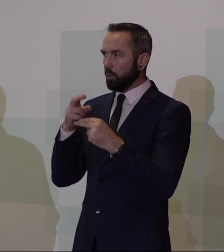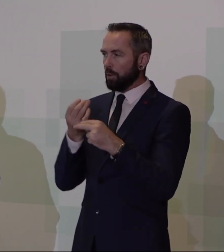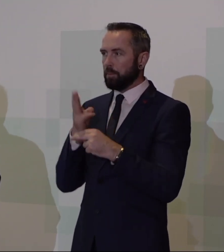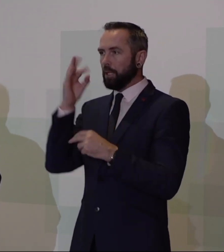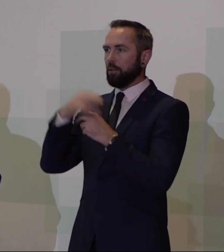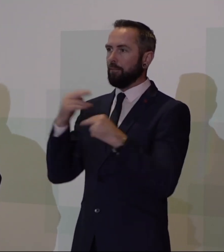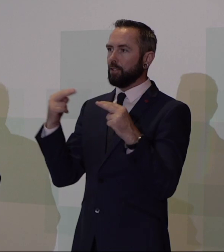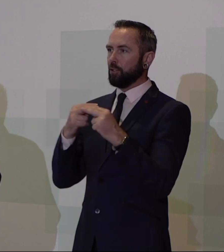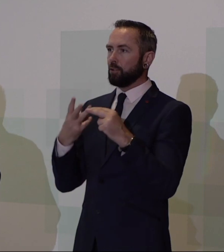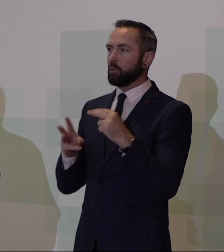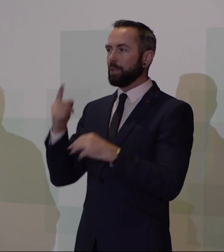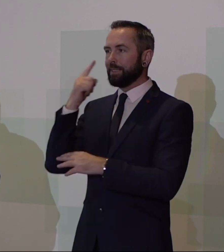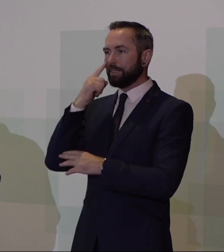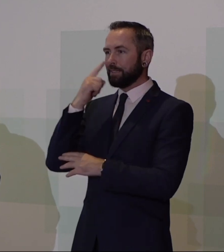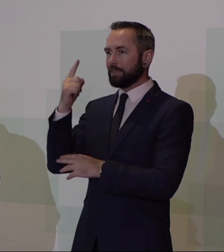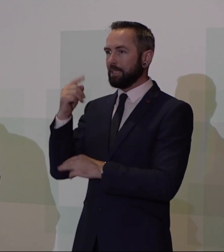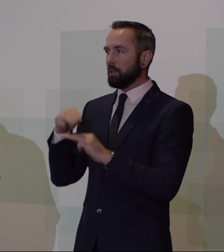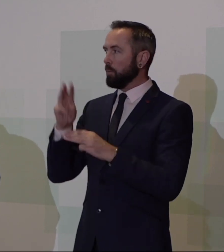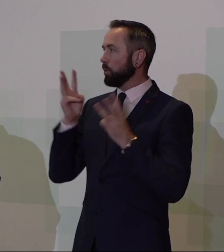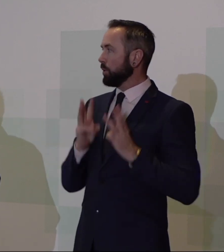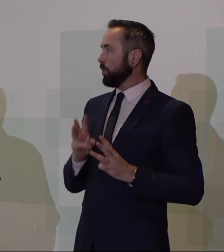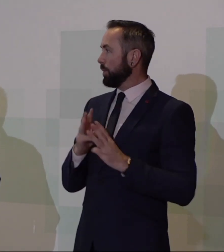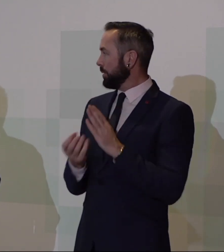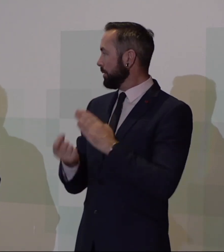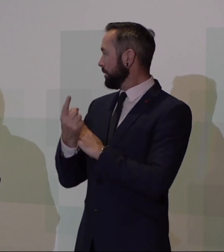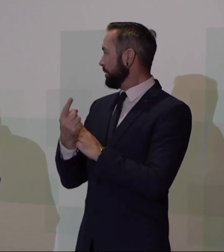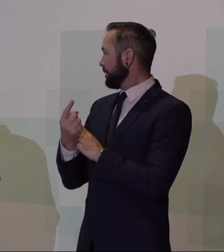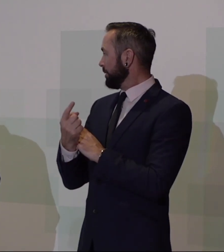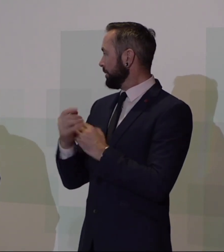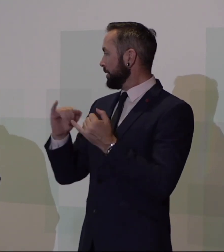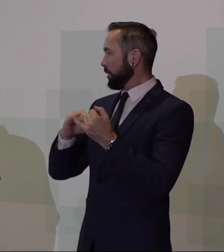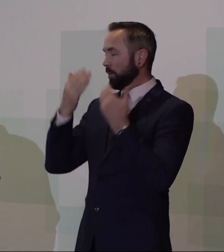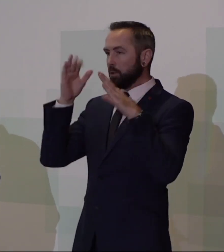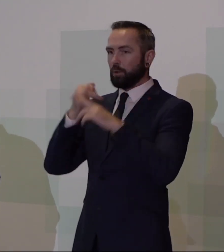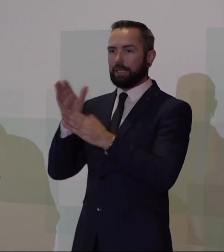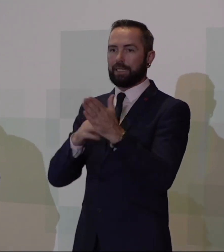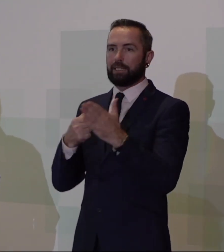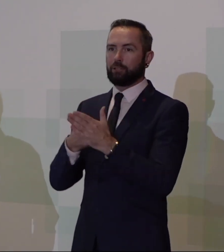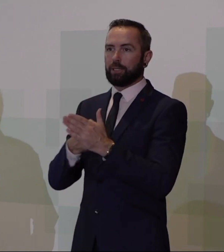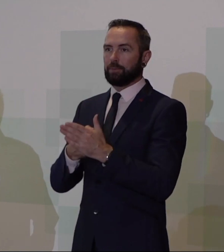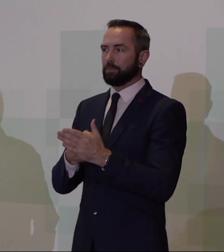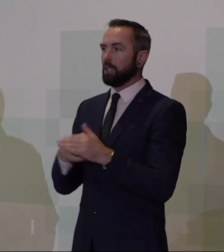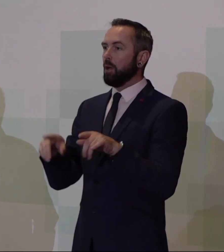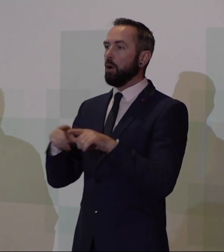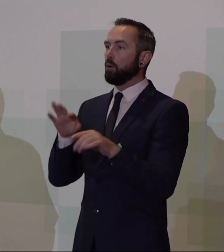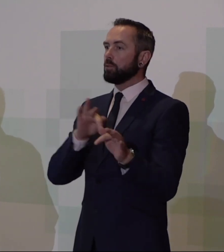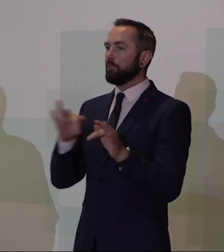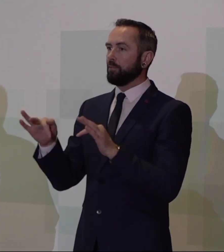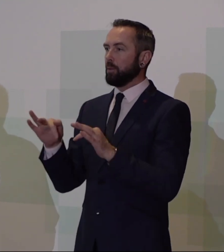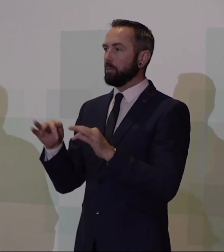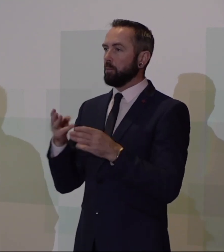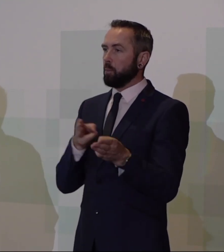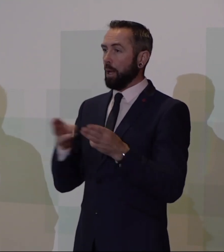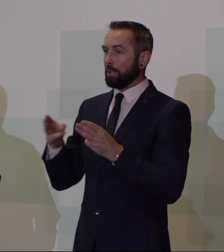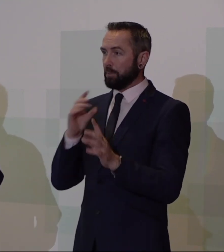of a nurse, and you will see it is mostly women who will be portrayed in the images. Also, from a practical point of view, when